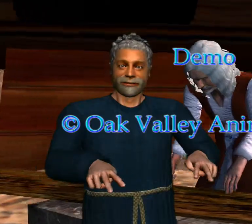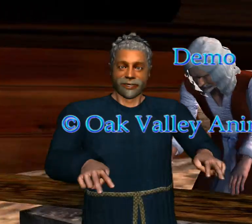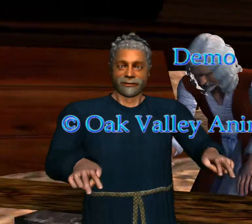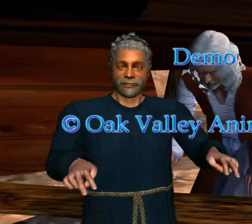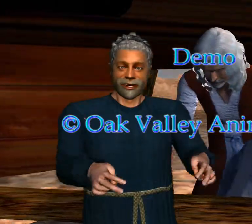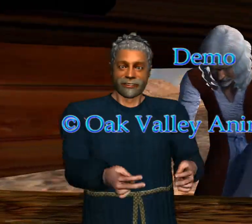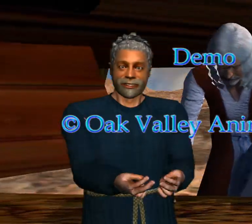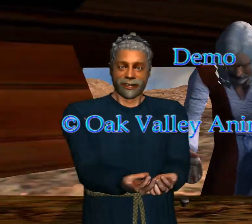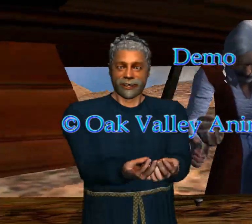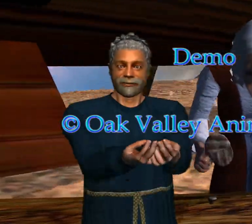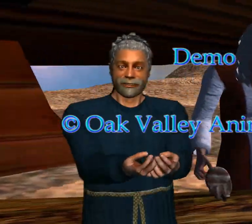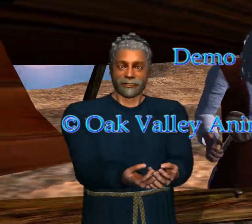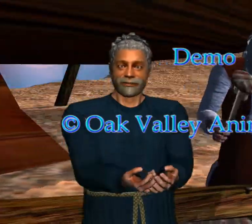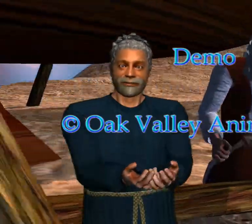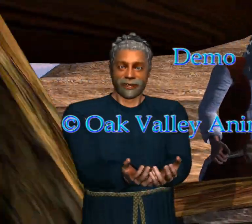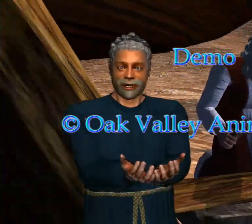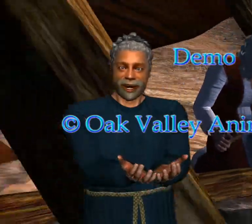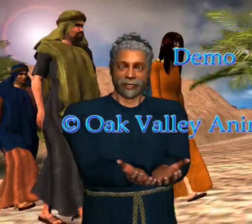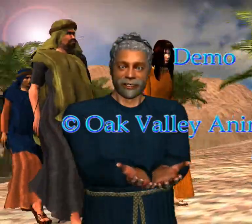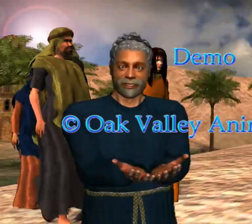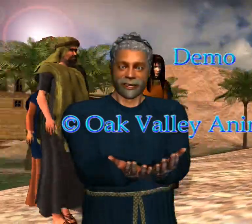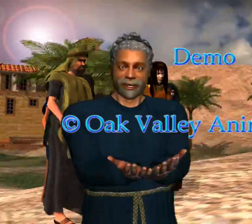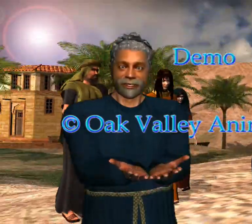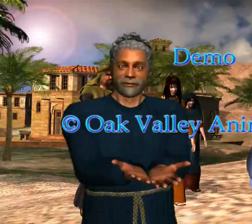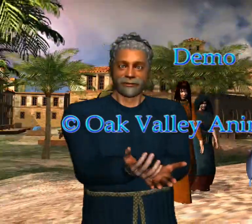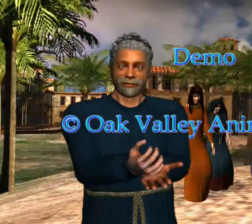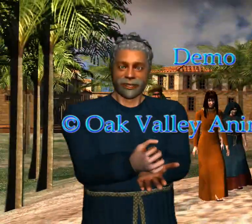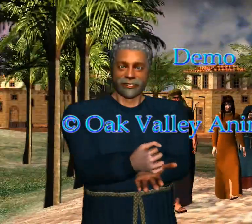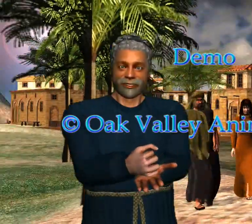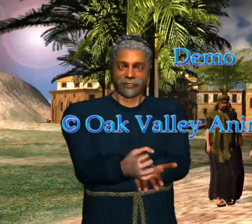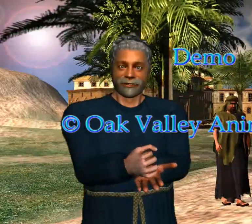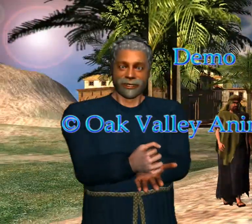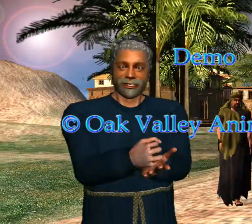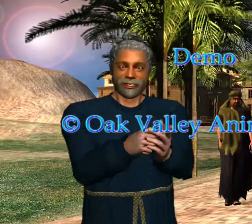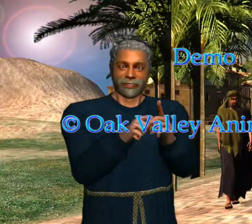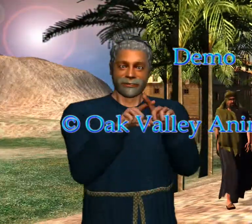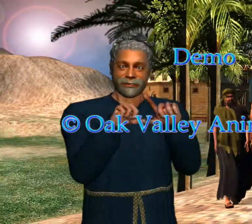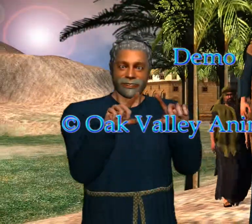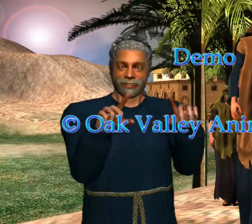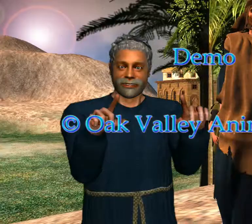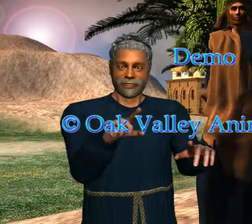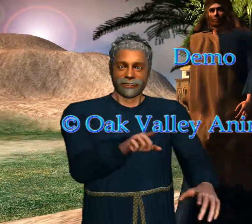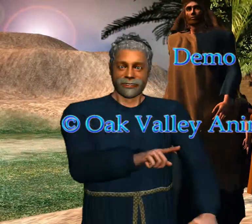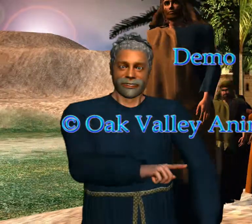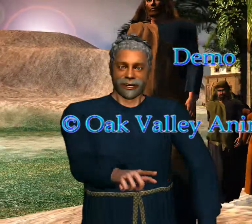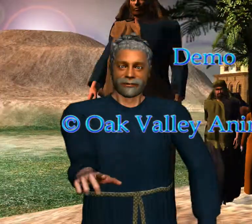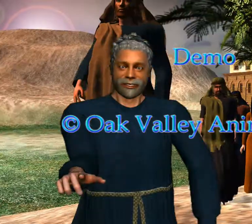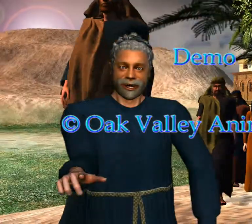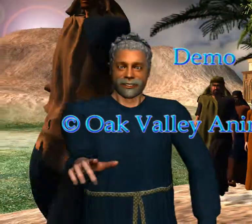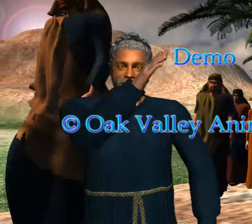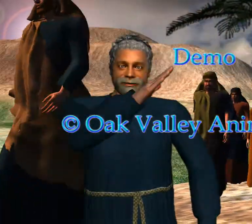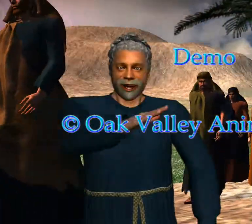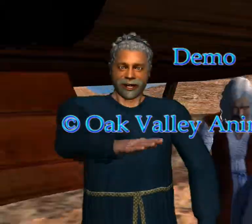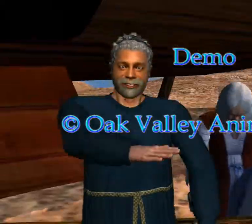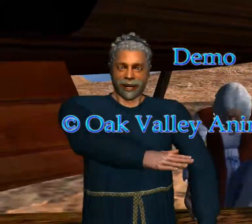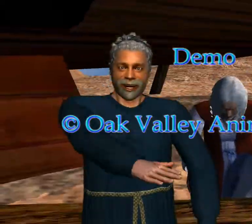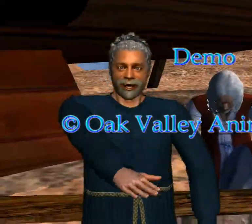watching Noah's ark being made. But they never thought they'd see it